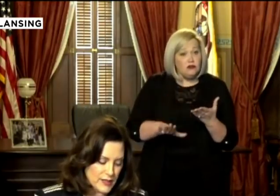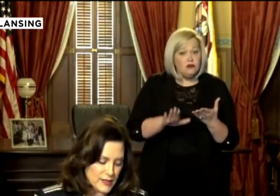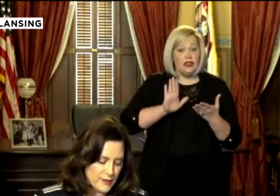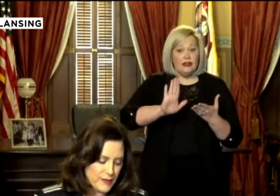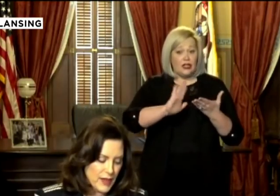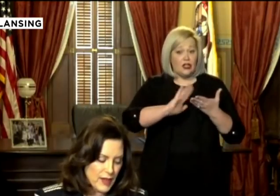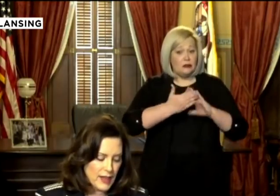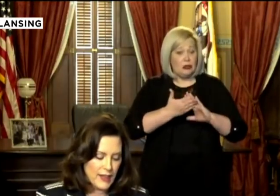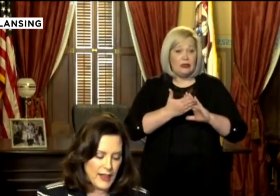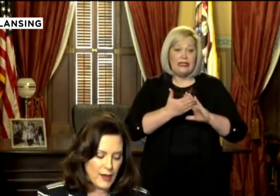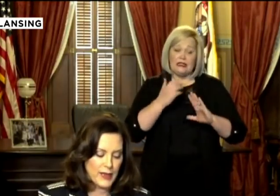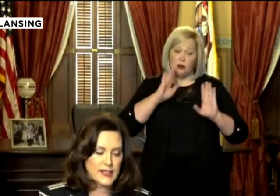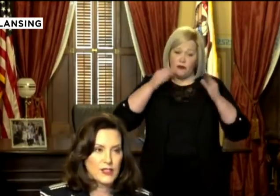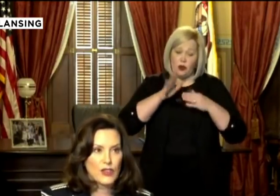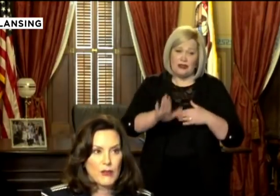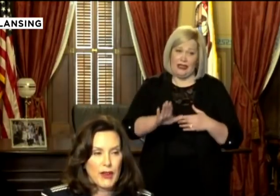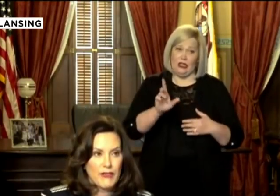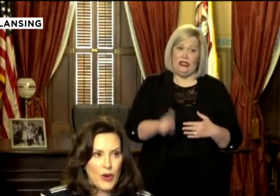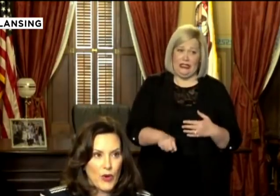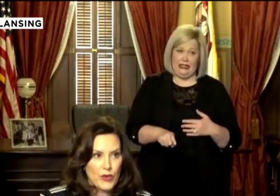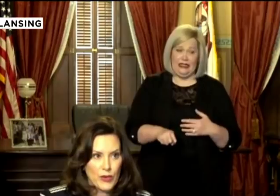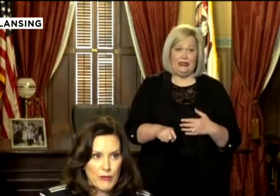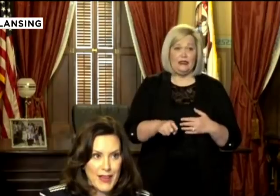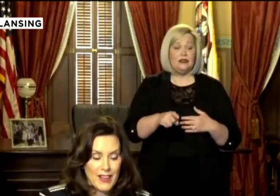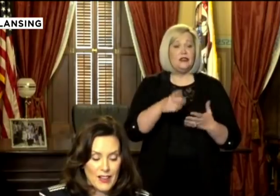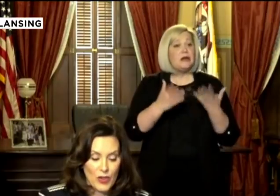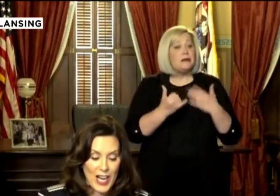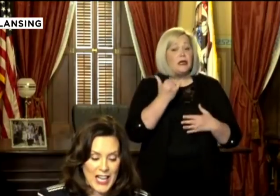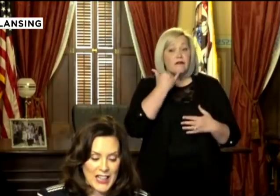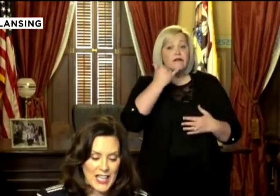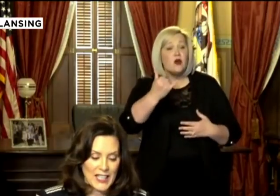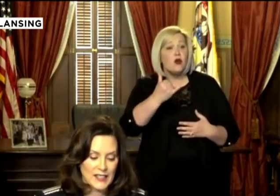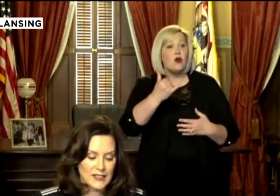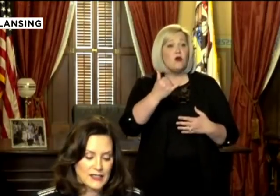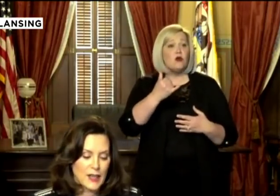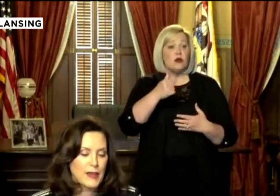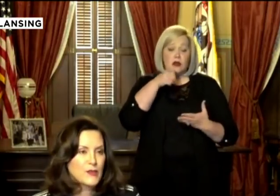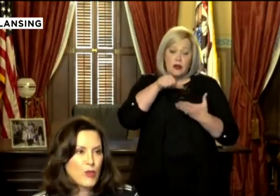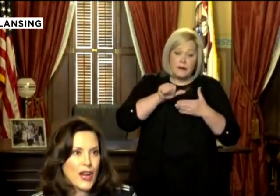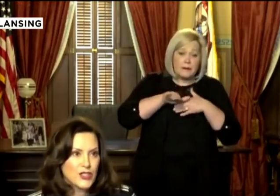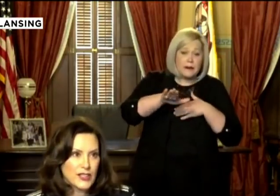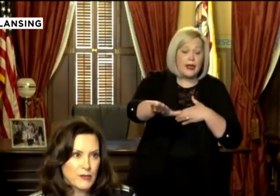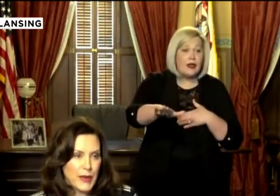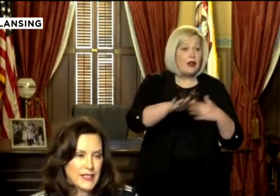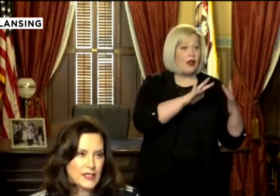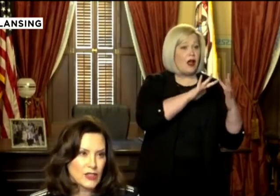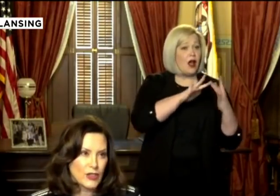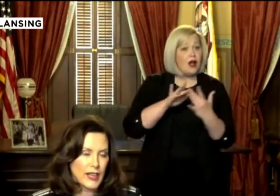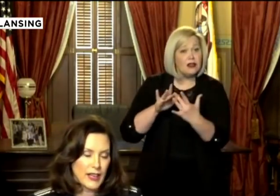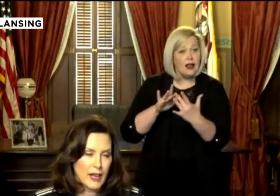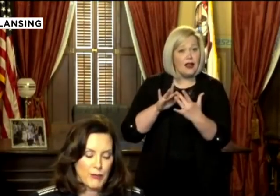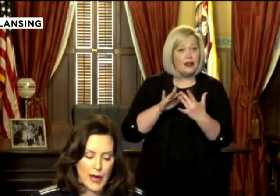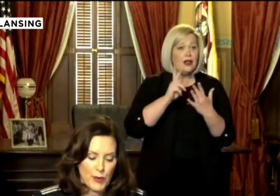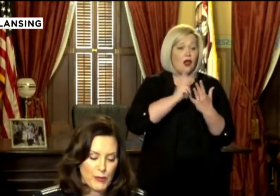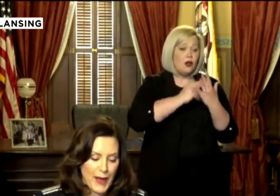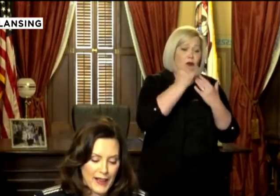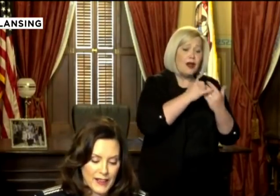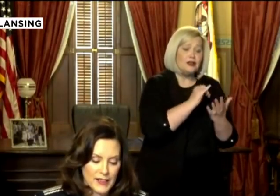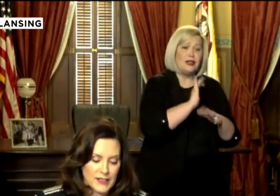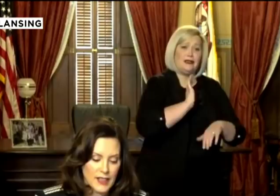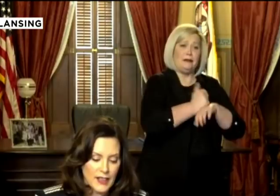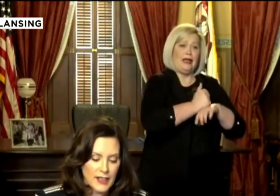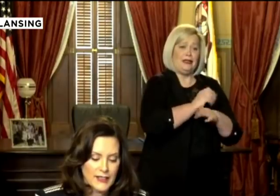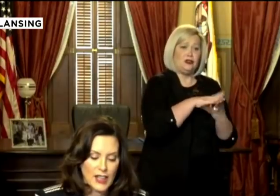their communities. That means learning by phone or mail or online. That means project-based learning and